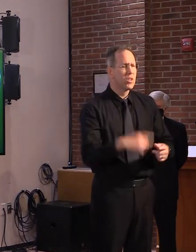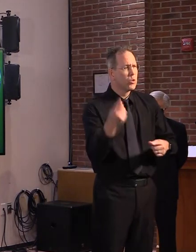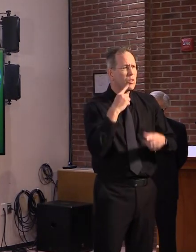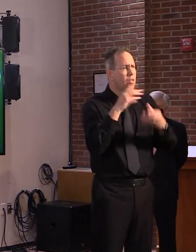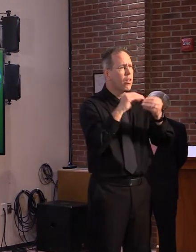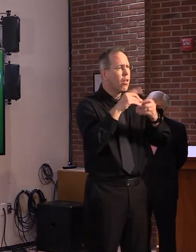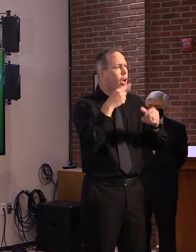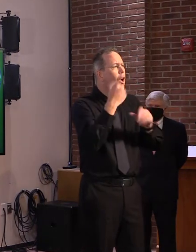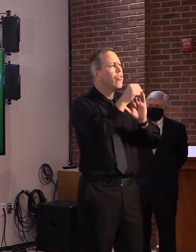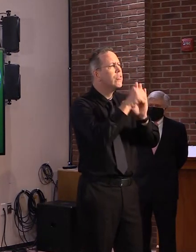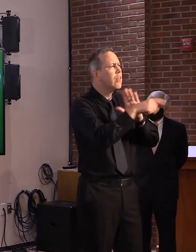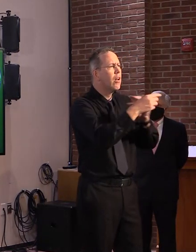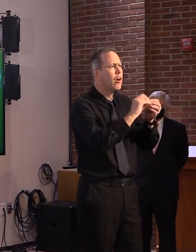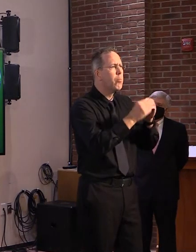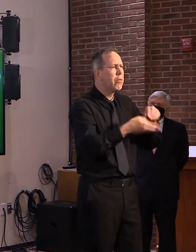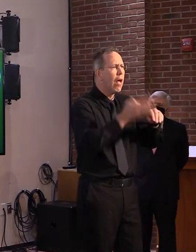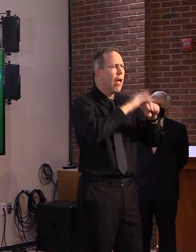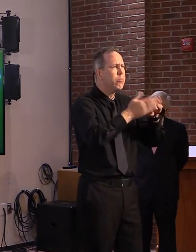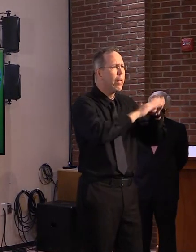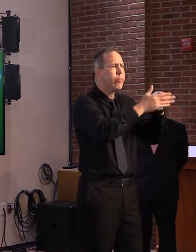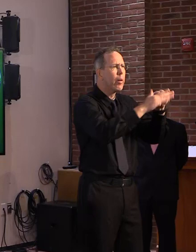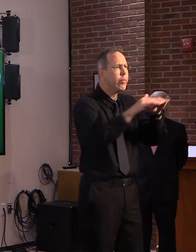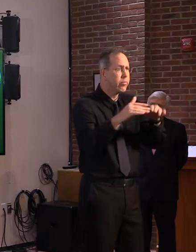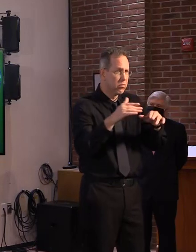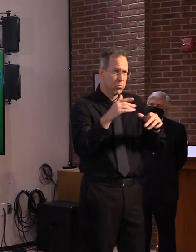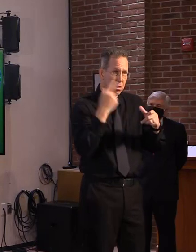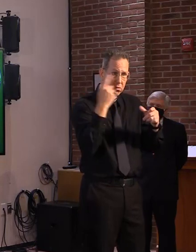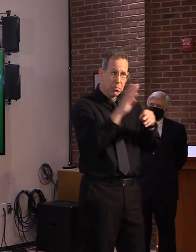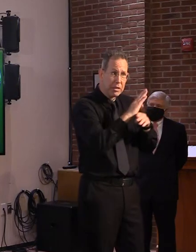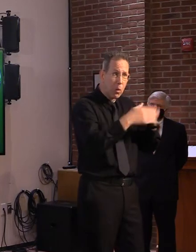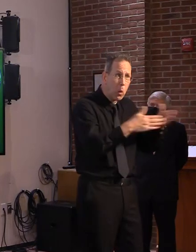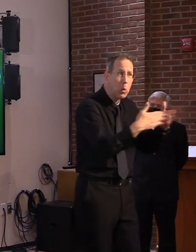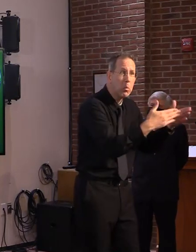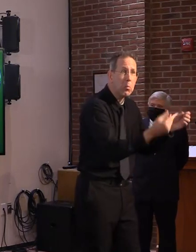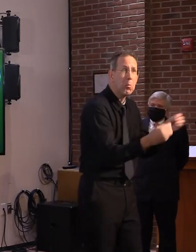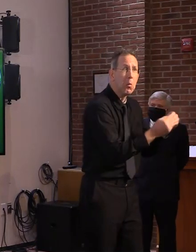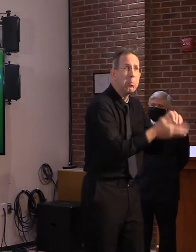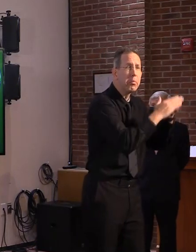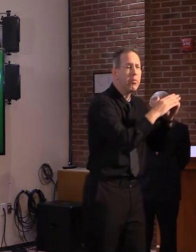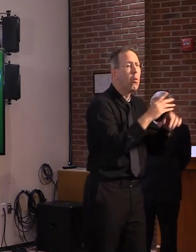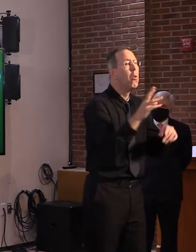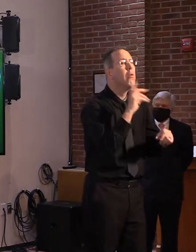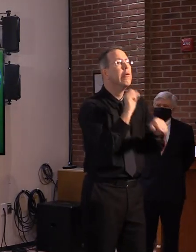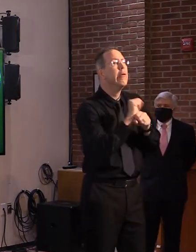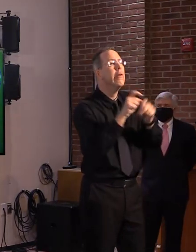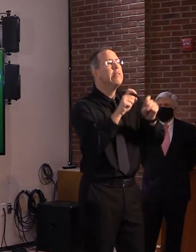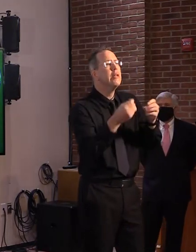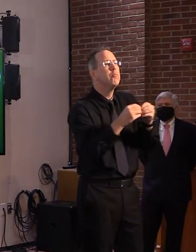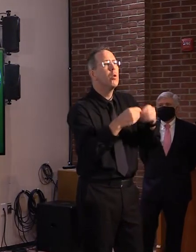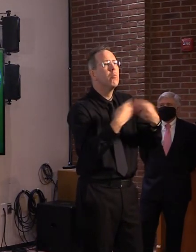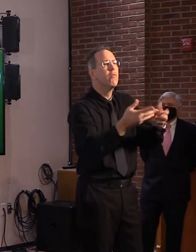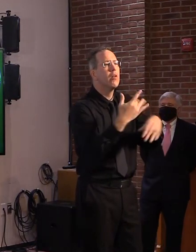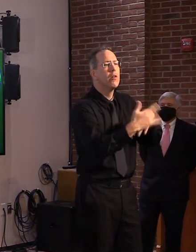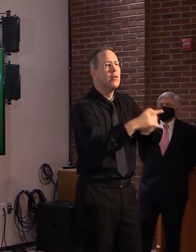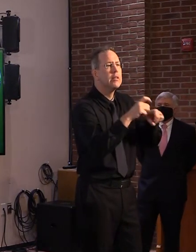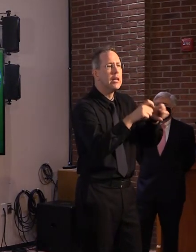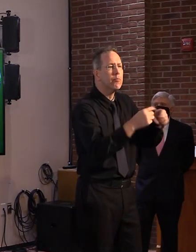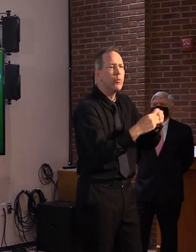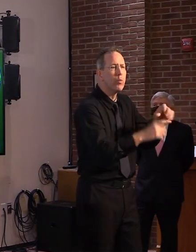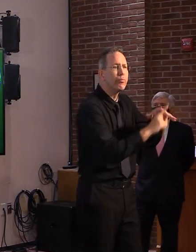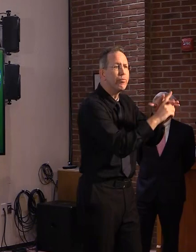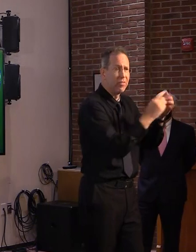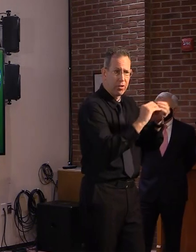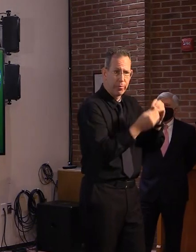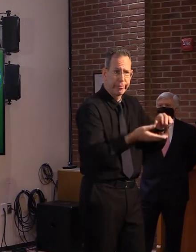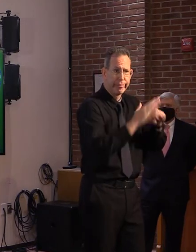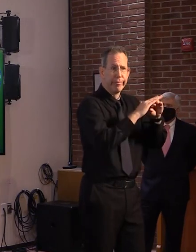I guess the nuanced answer is that's possibly a component. Although some of the states are actually reporting they're